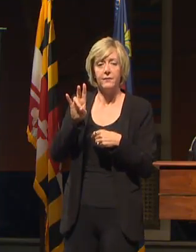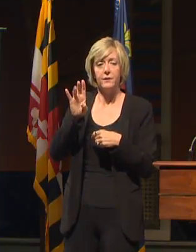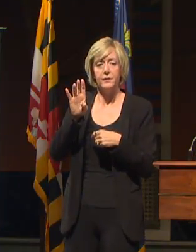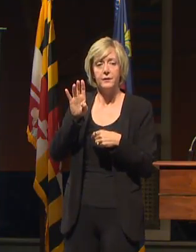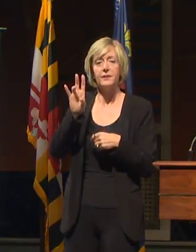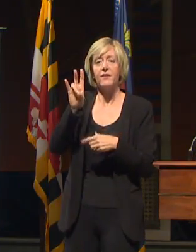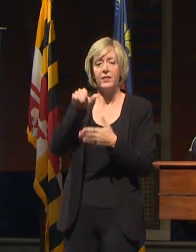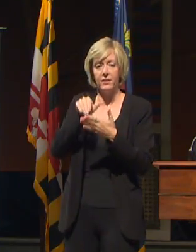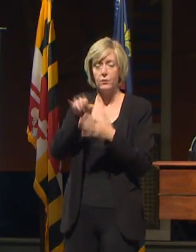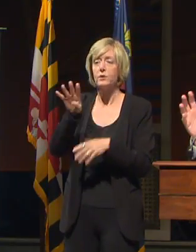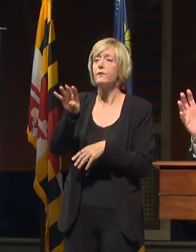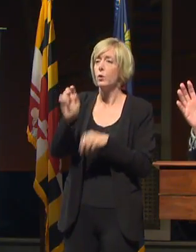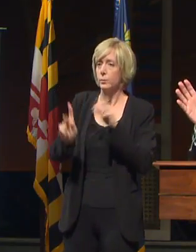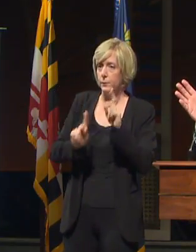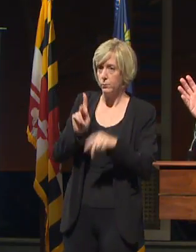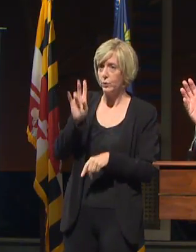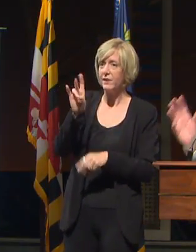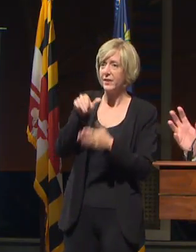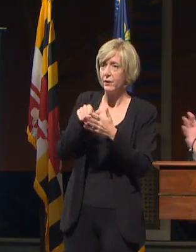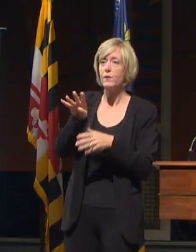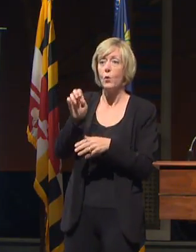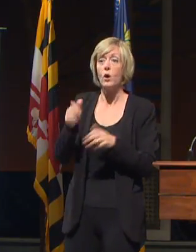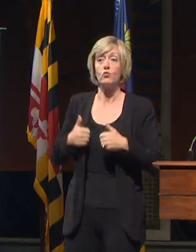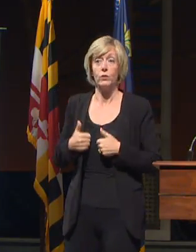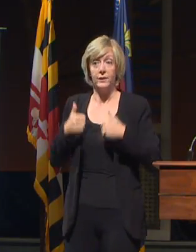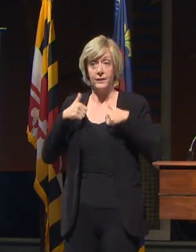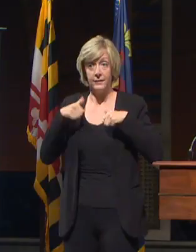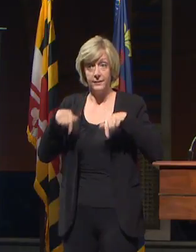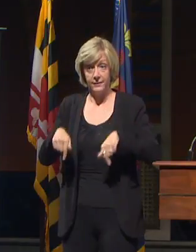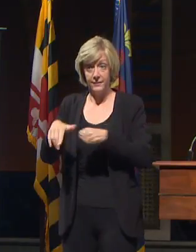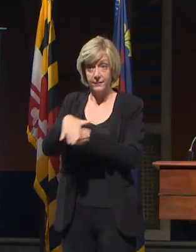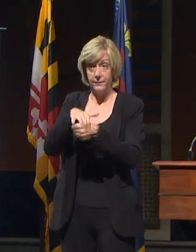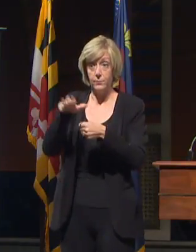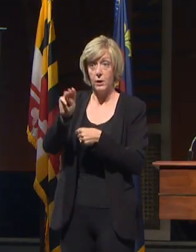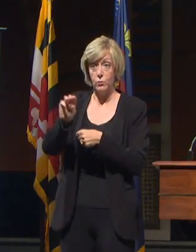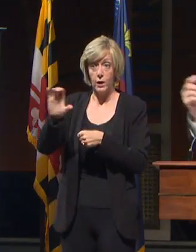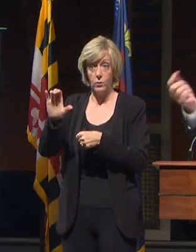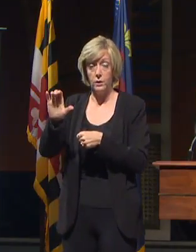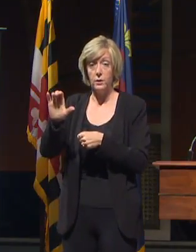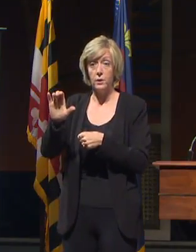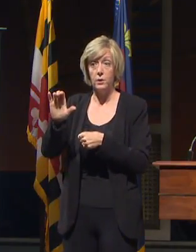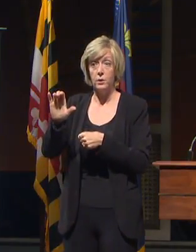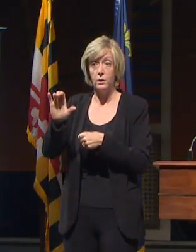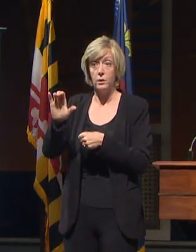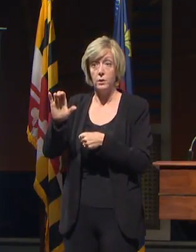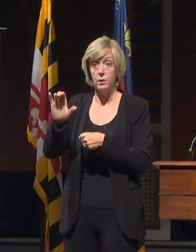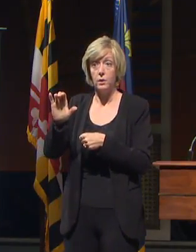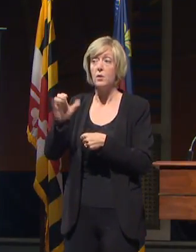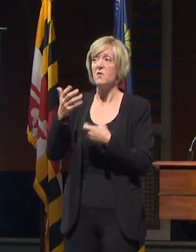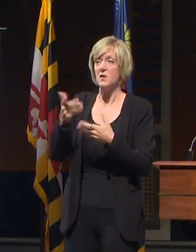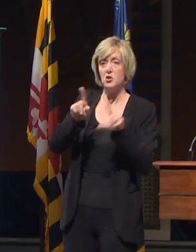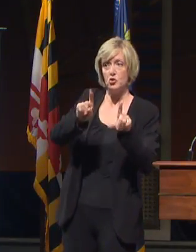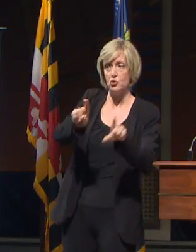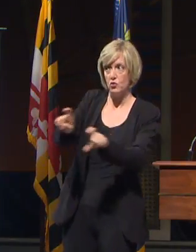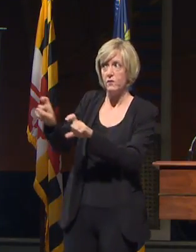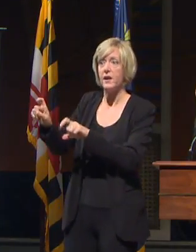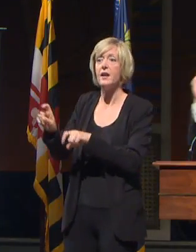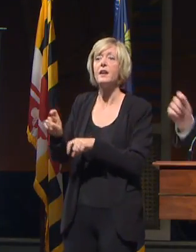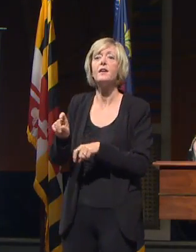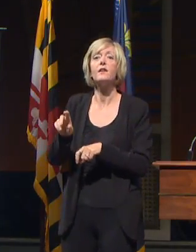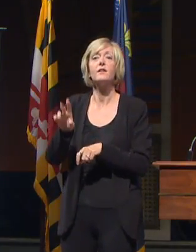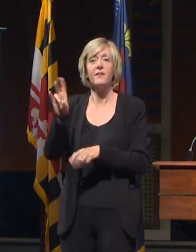people, 7,400 residents of this area who have responded to the survey, and